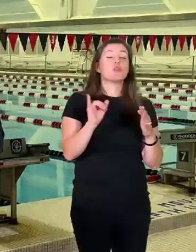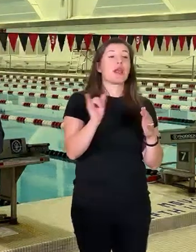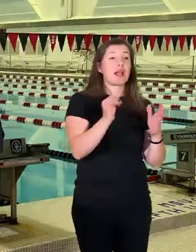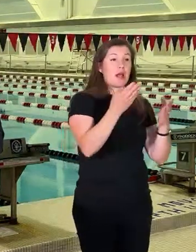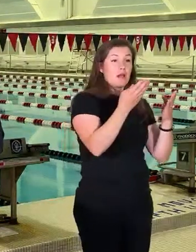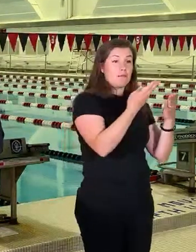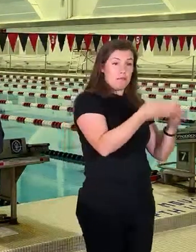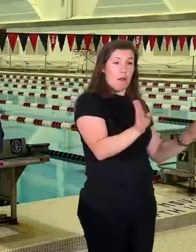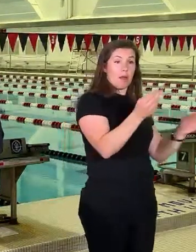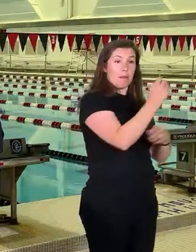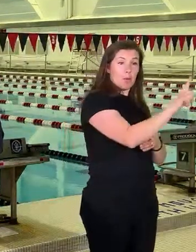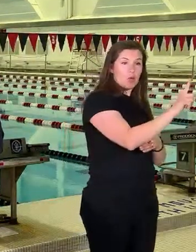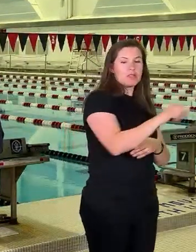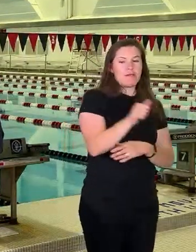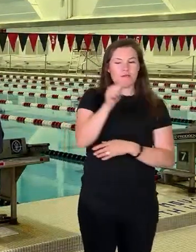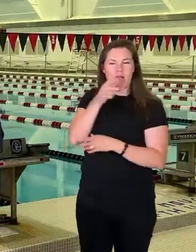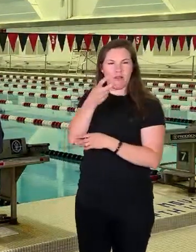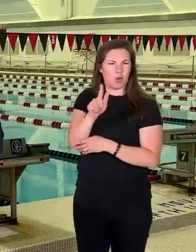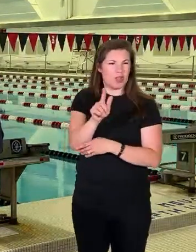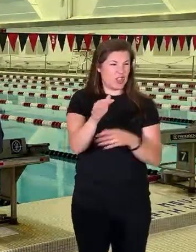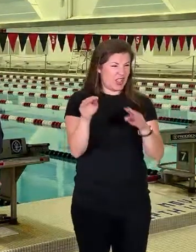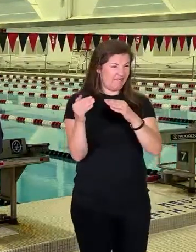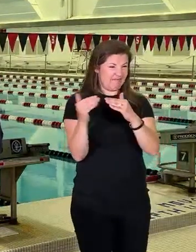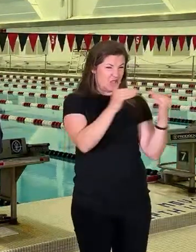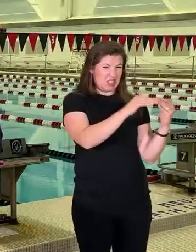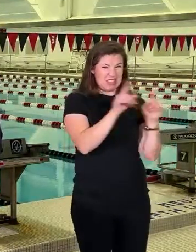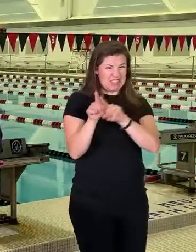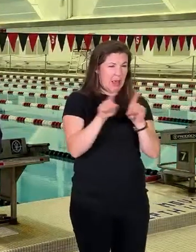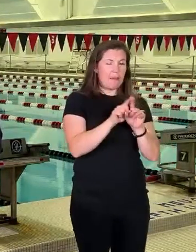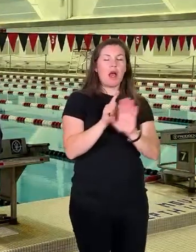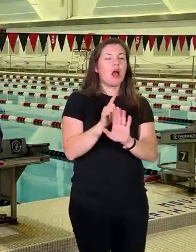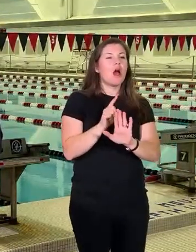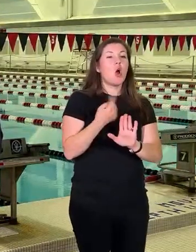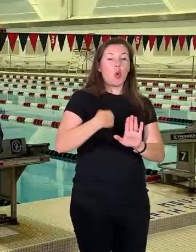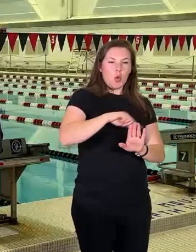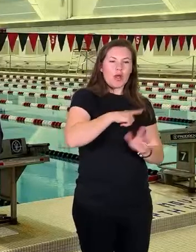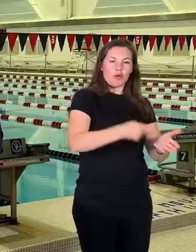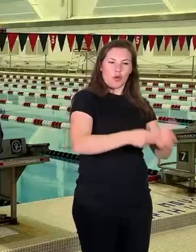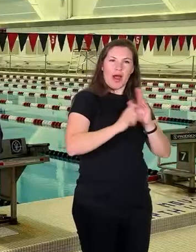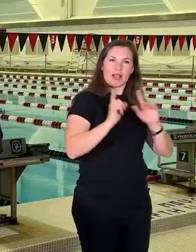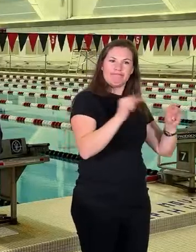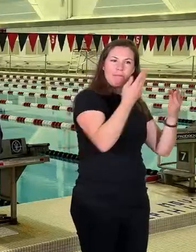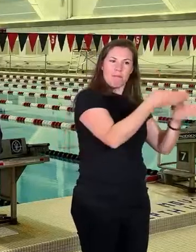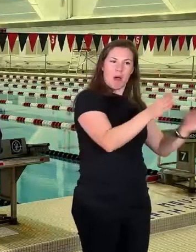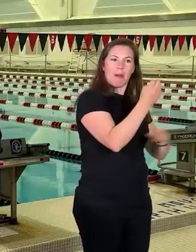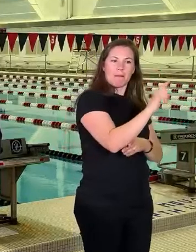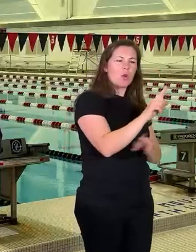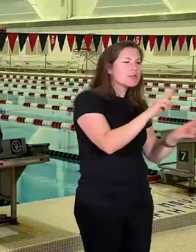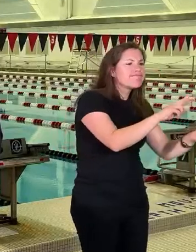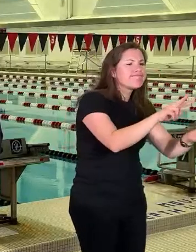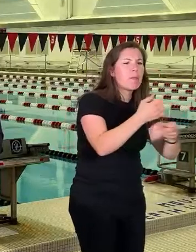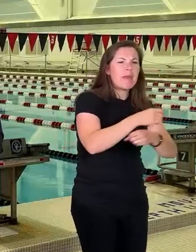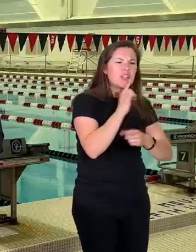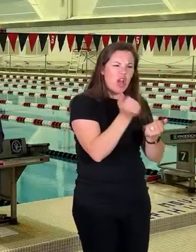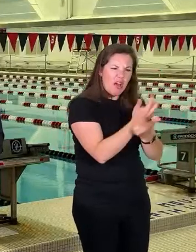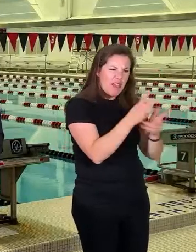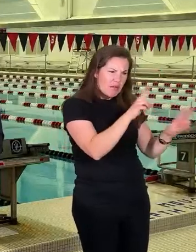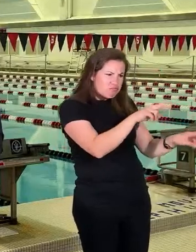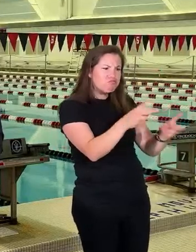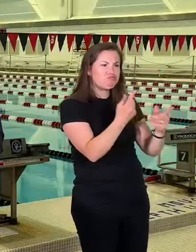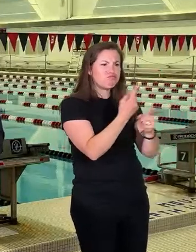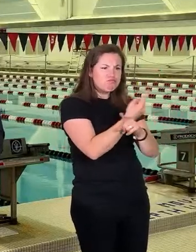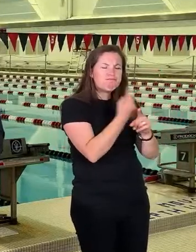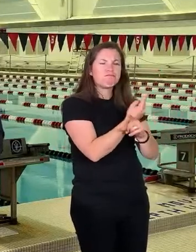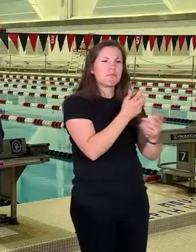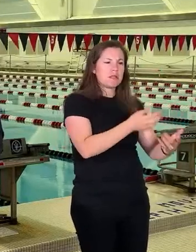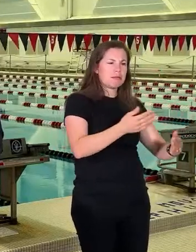actually pools. We're not obligated to do that. Public pools we are. I'll ask Jennifer just to talk a little bit